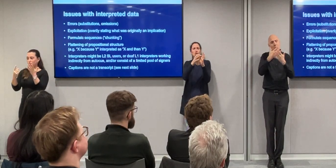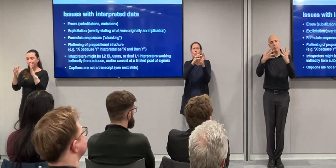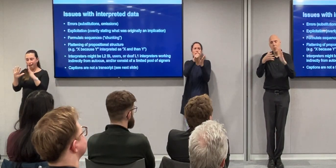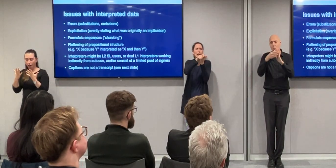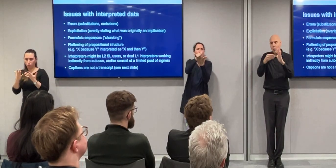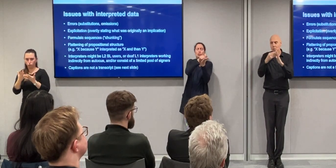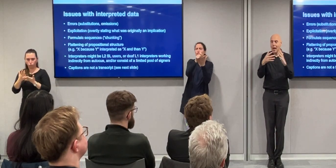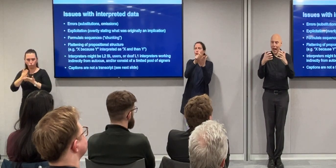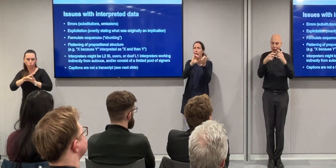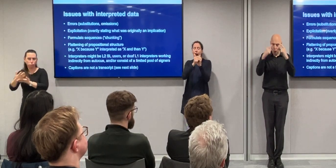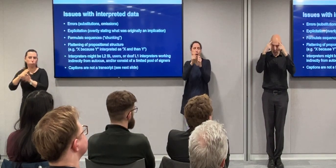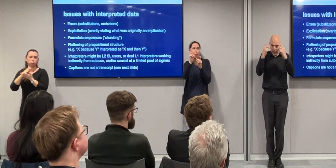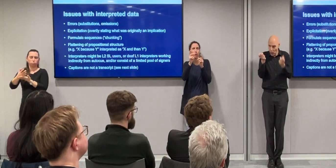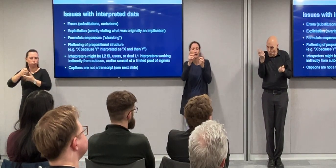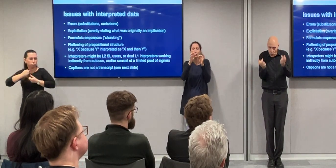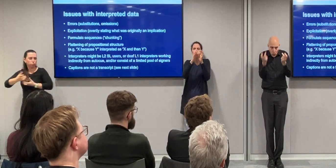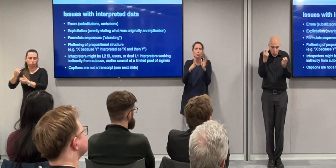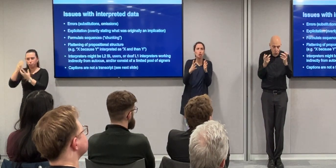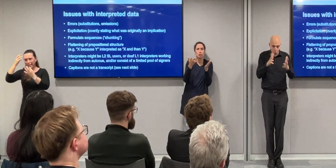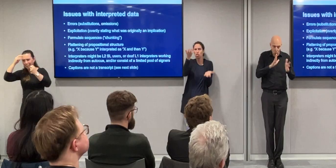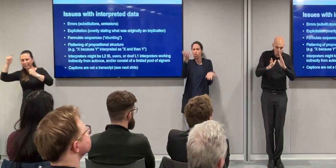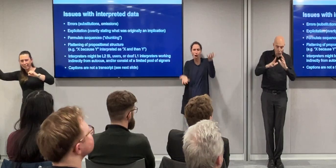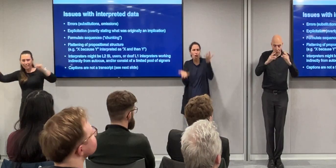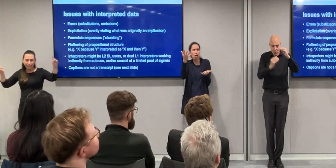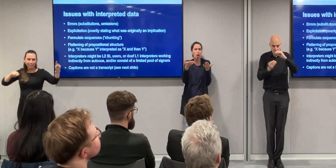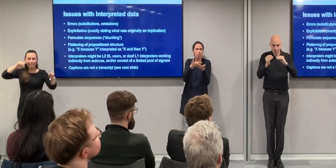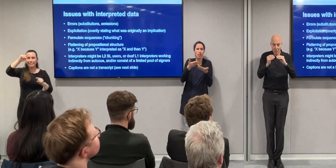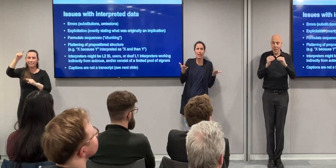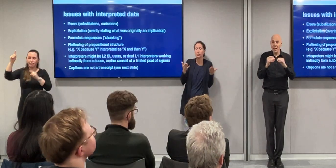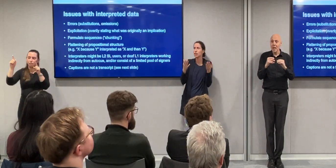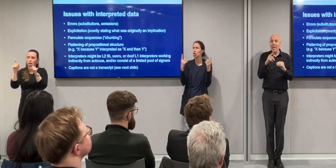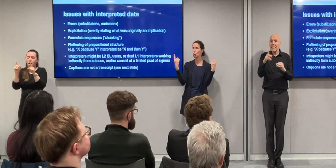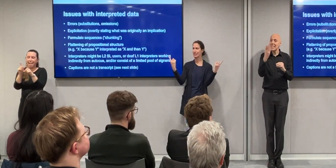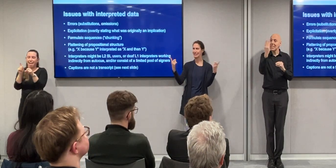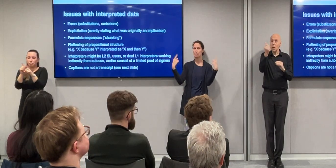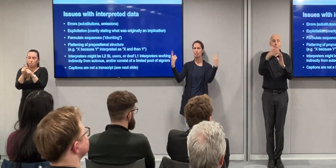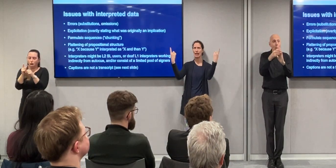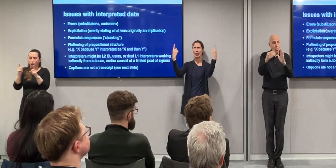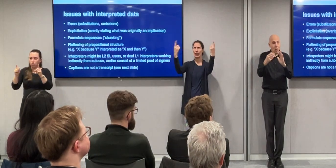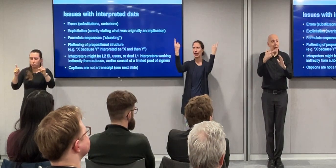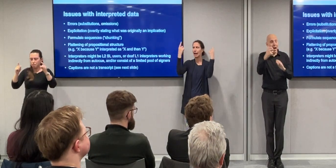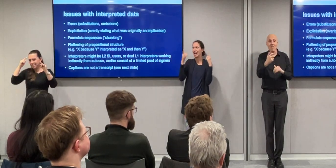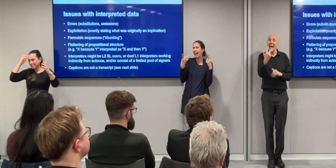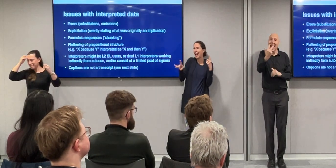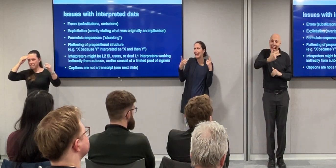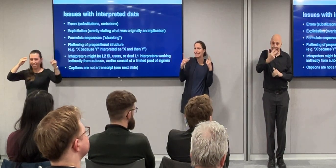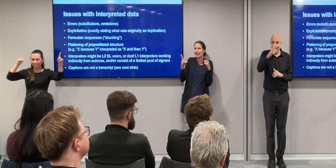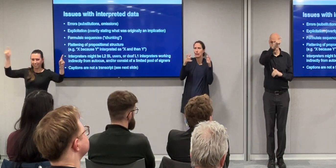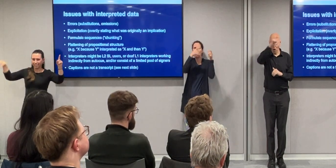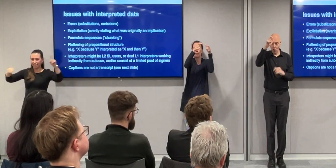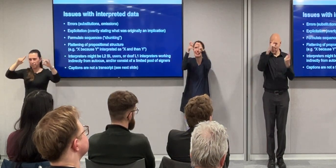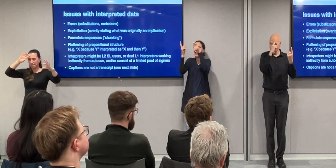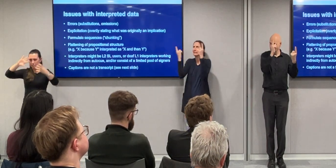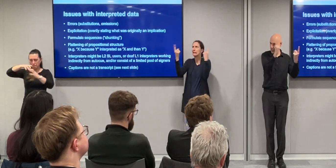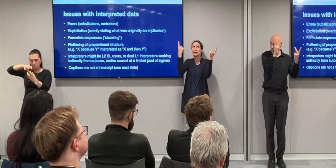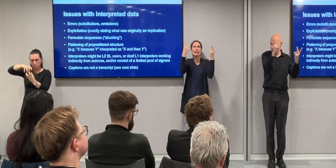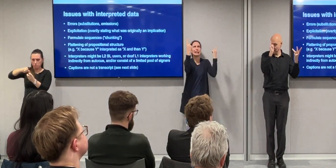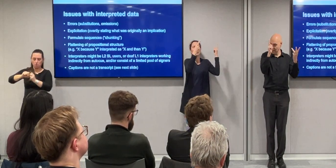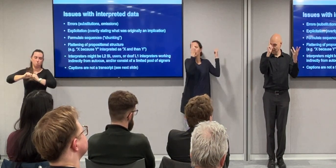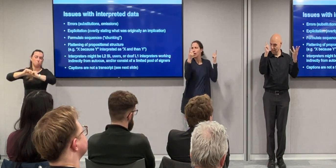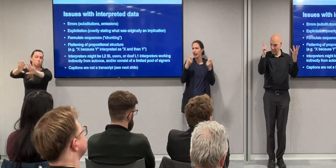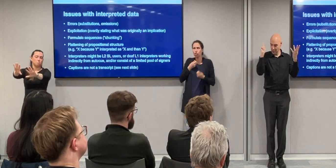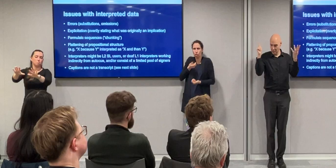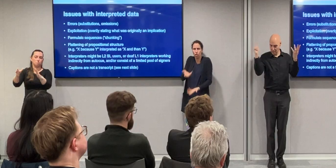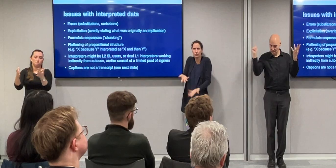how they juggle all of these different things. In some of them, you're spinning 18 different cognitive plates simultaneously. So you are